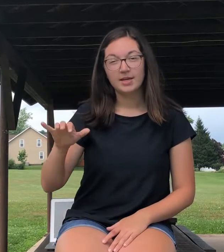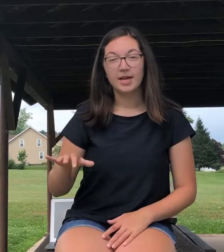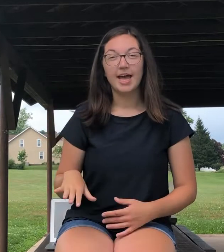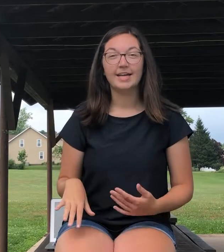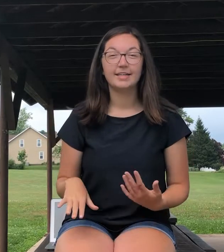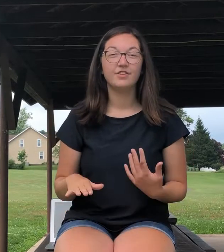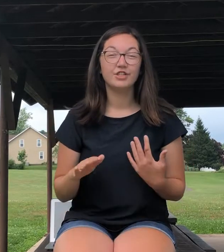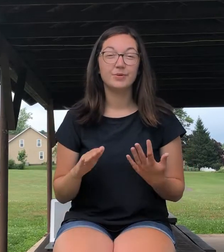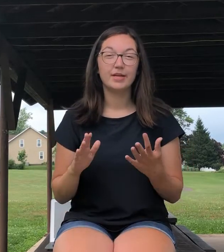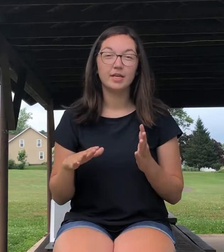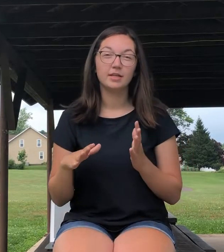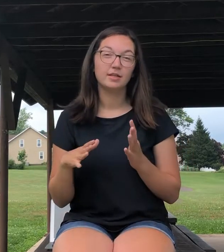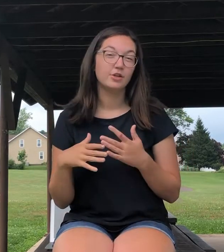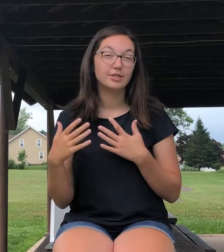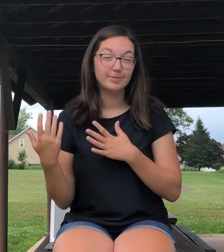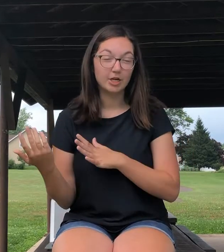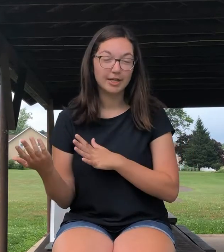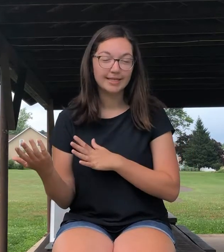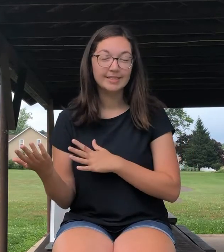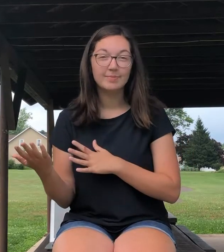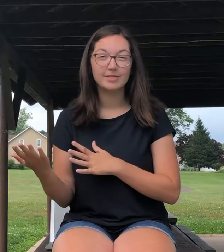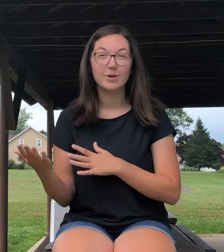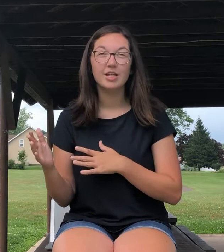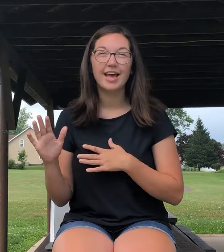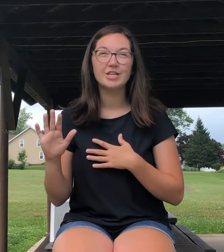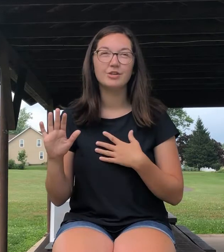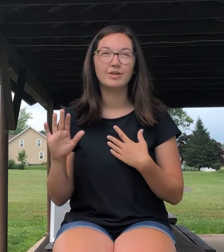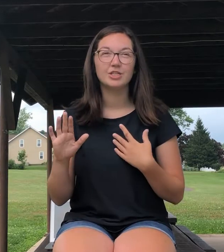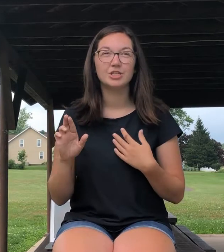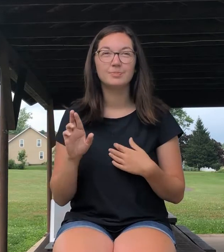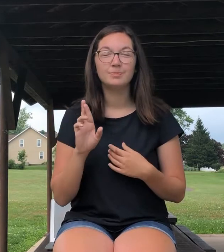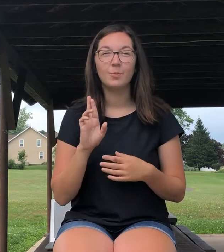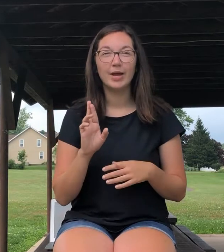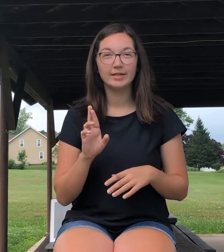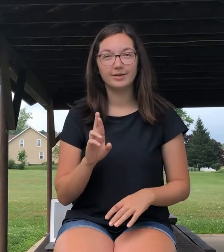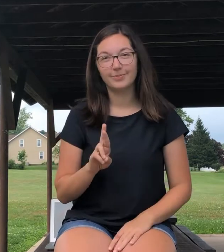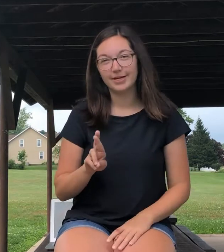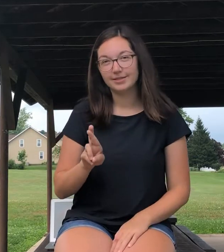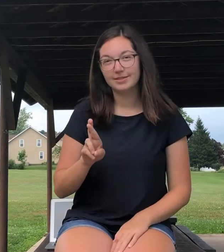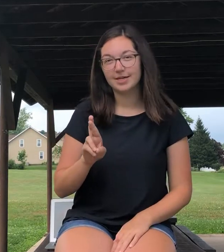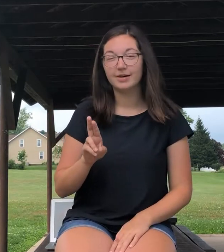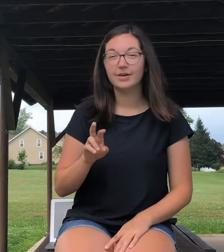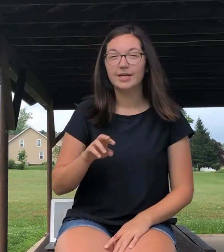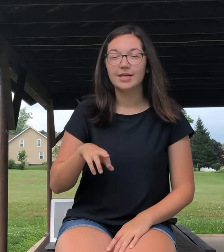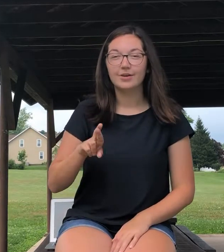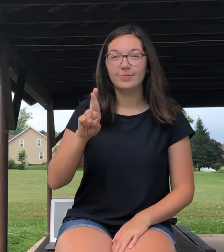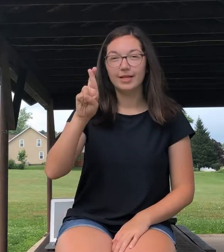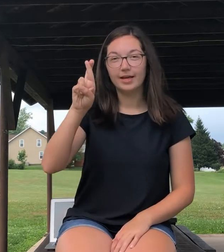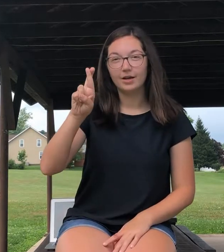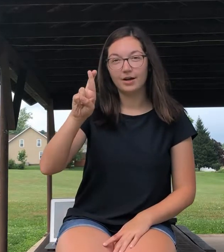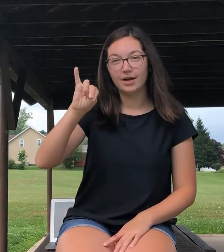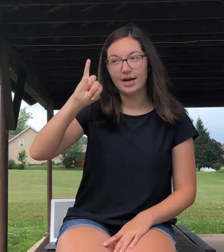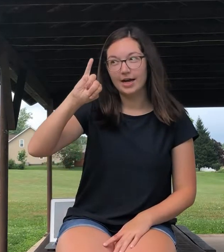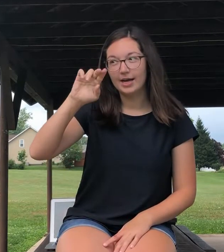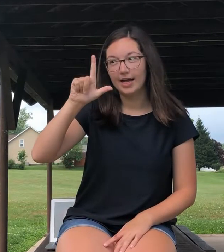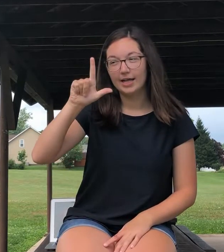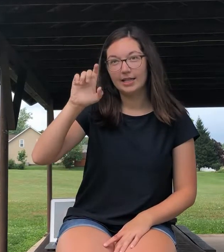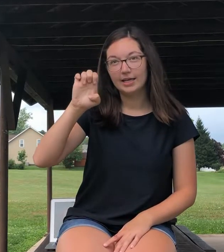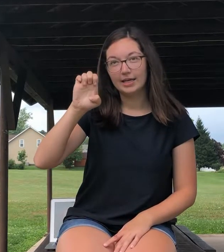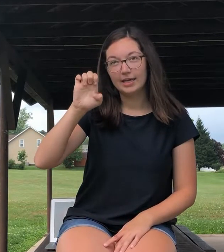And if you're doing, you could spell your last name as well, and you would just wait a little bit. So it would be like R-I-L-E